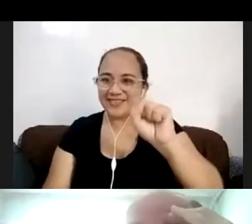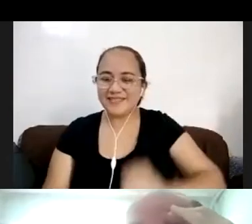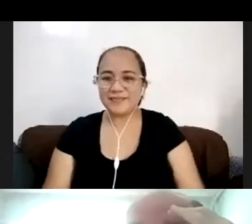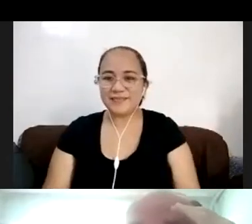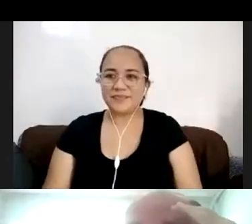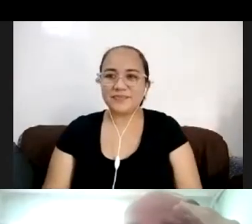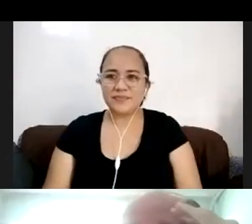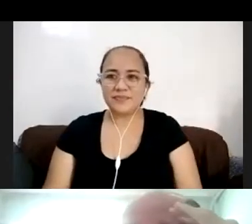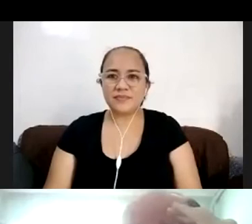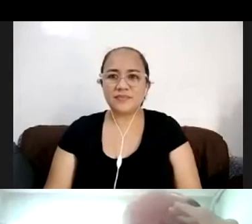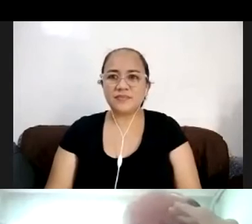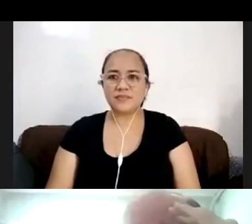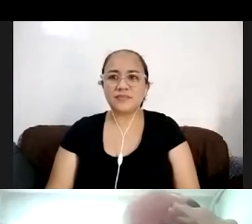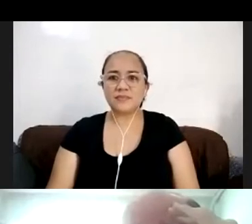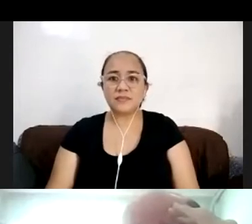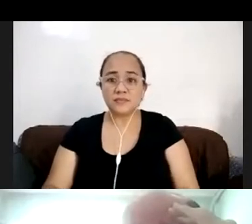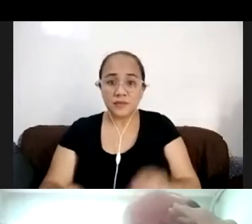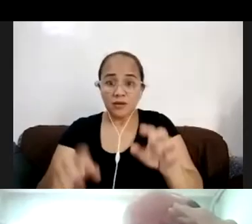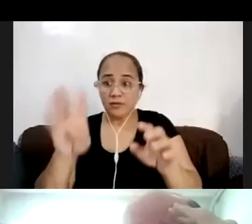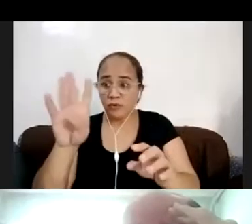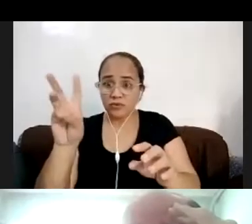a predicate in it?